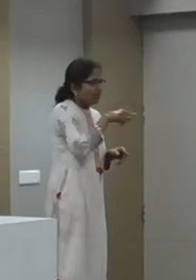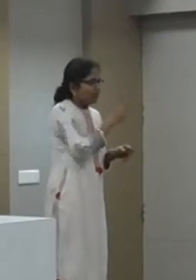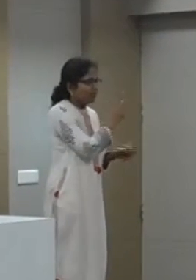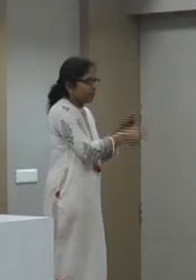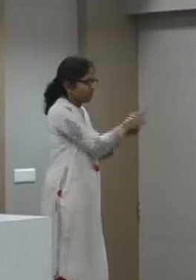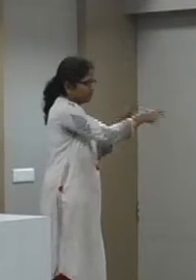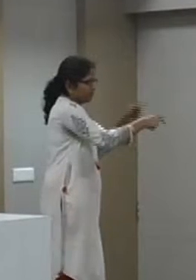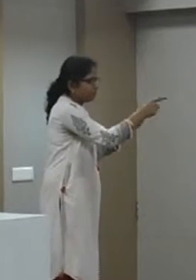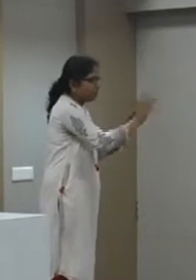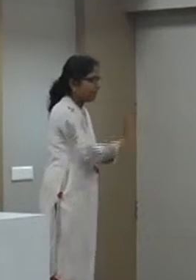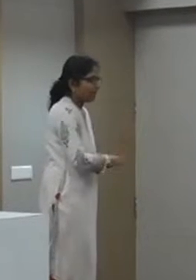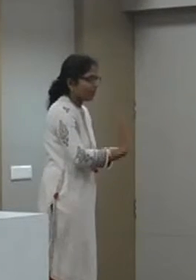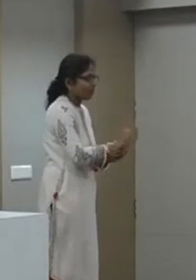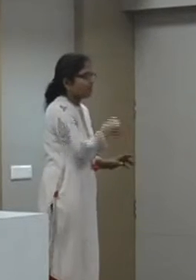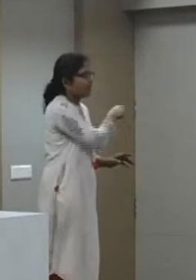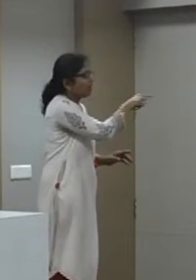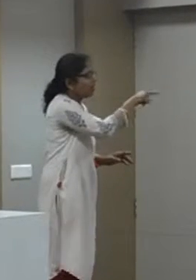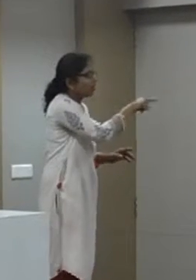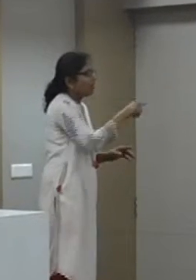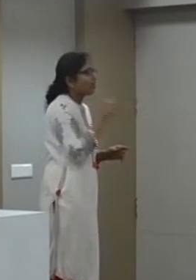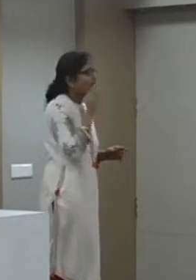polling booth.